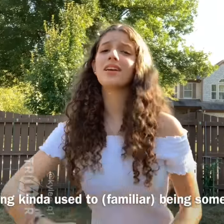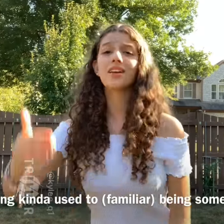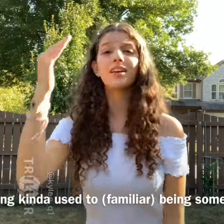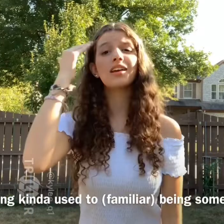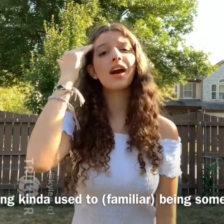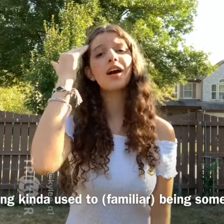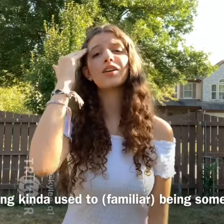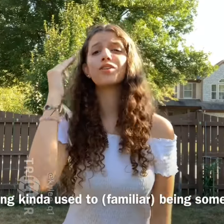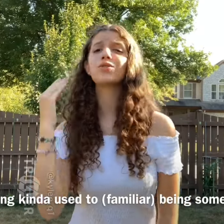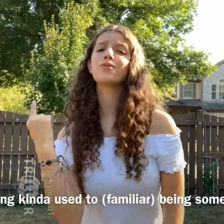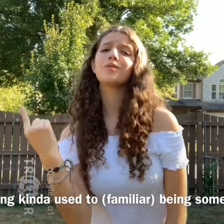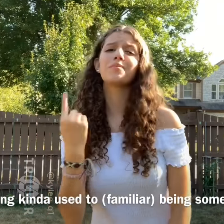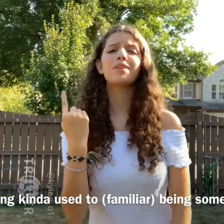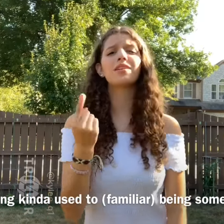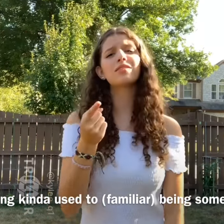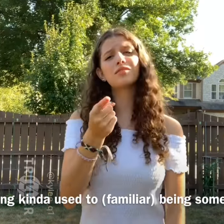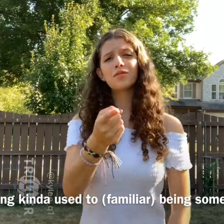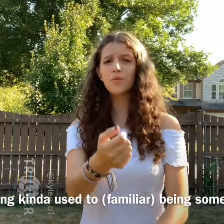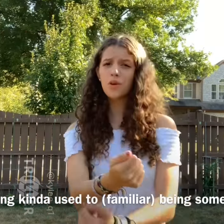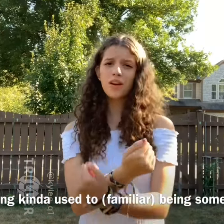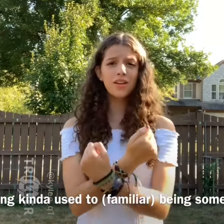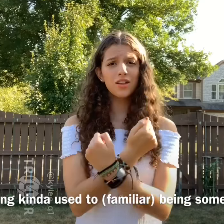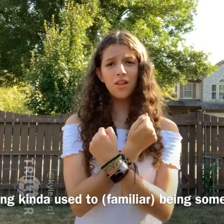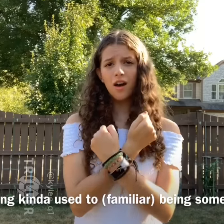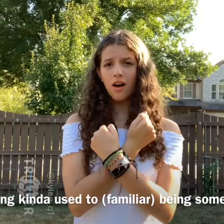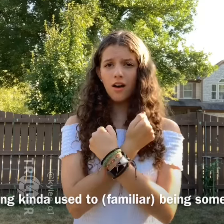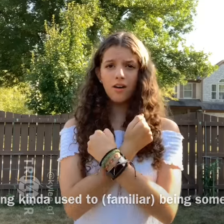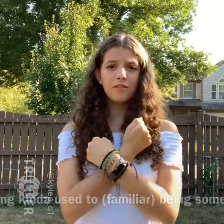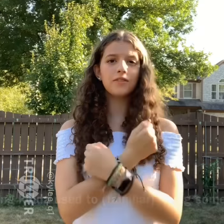scared, I kinda used to being someone you loved